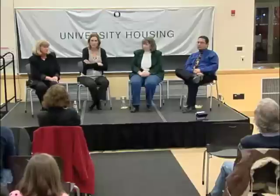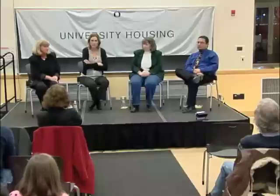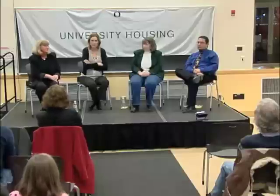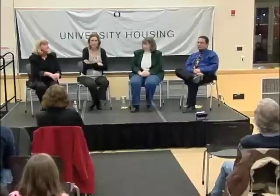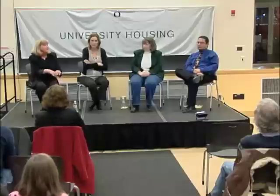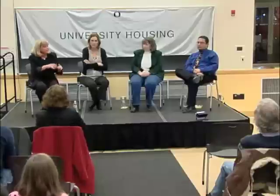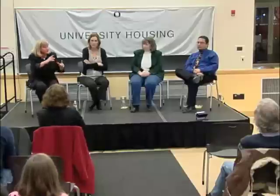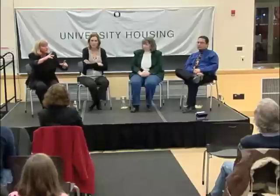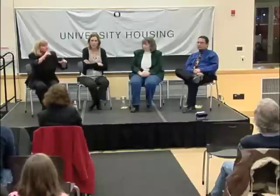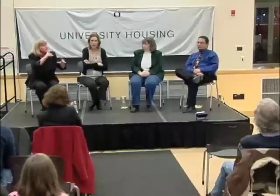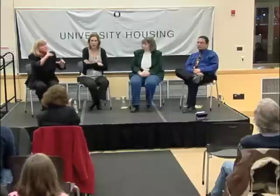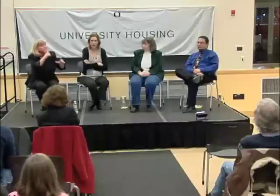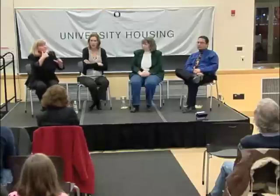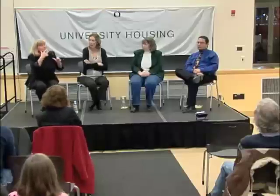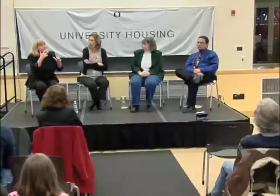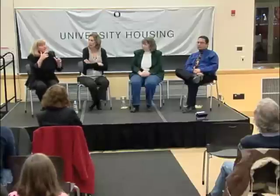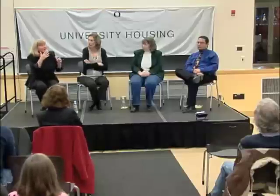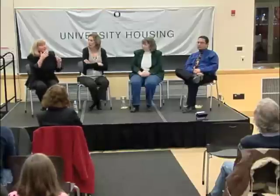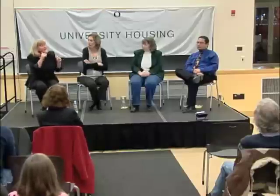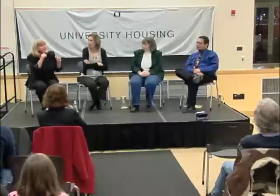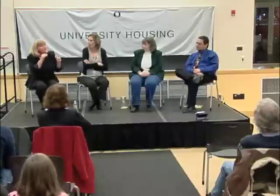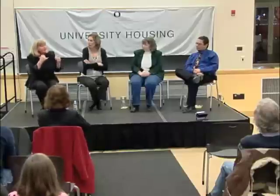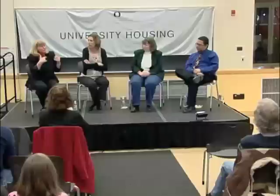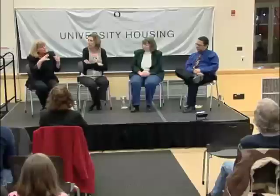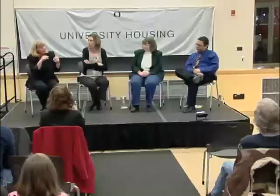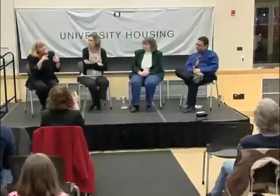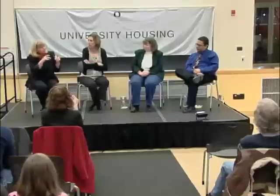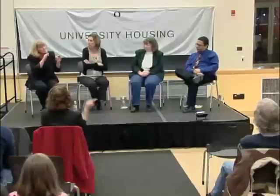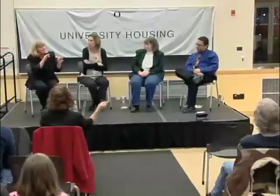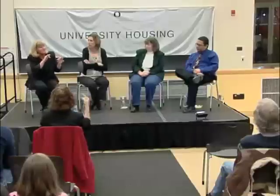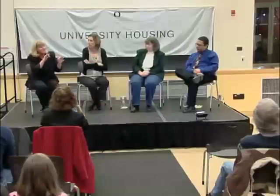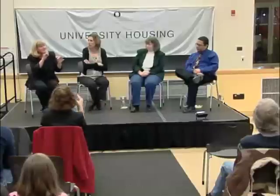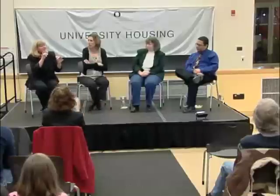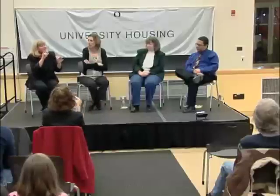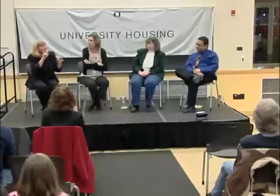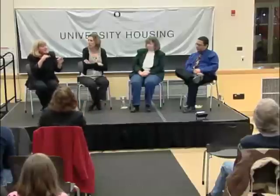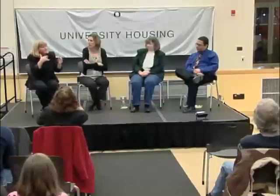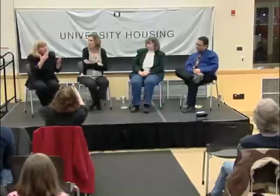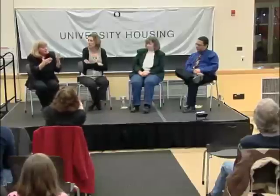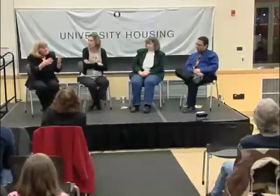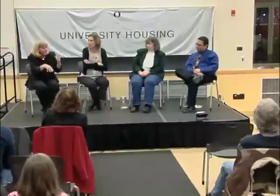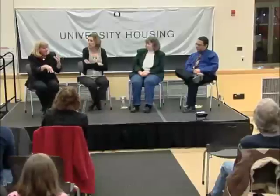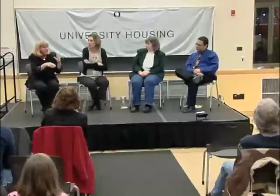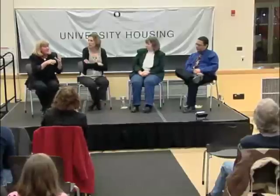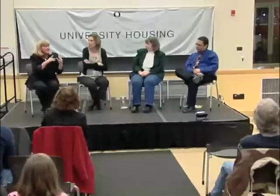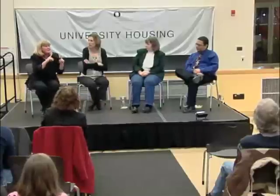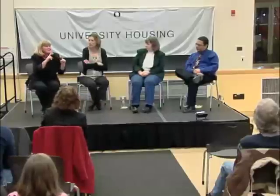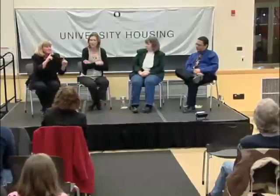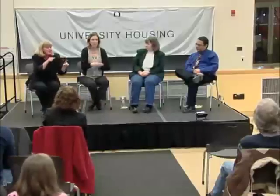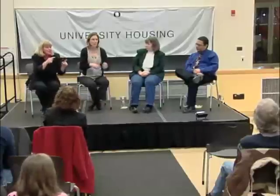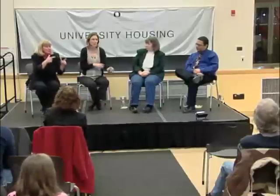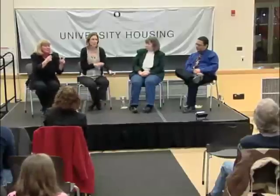that make sense? It does, but Am I word vomiting too much? no, you're perfect. If I may respond quickly.